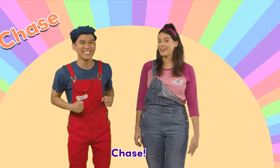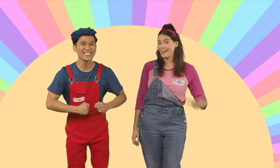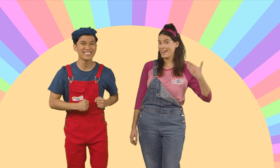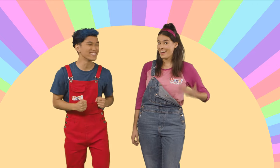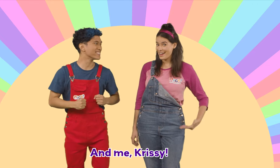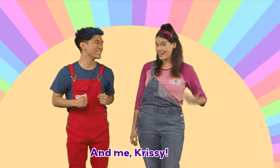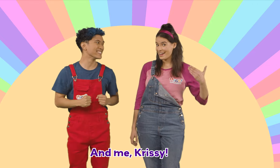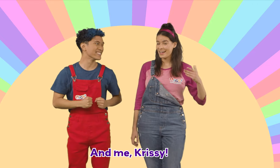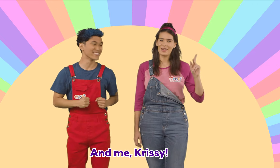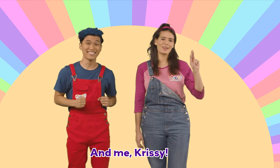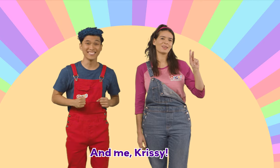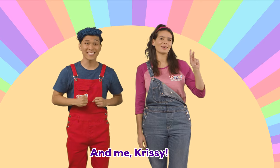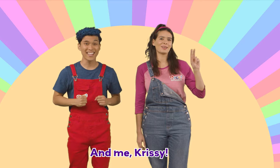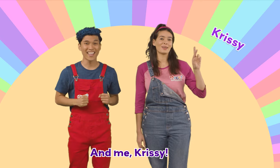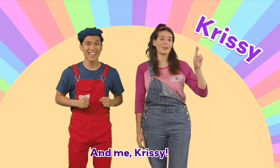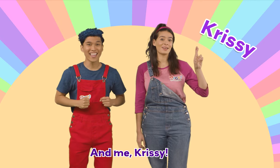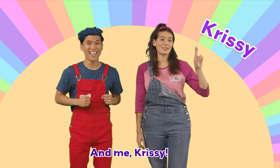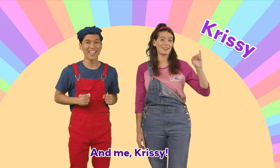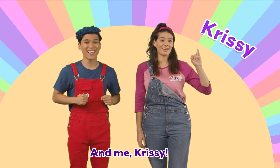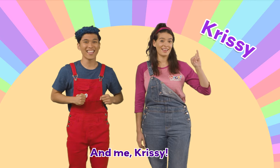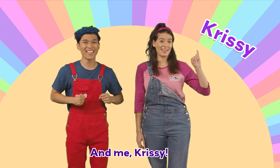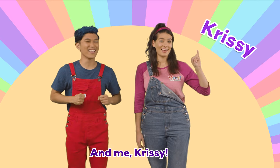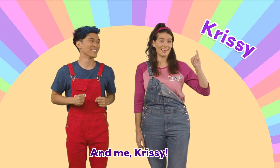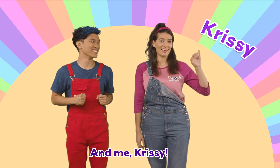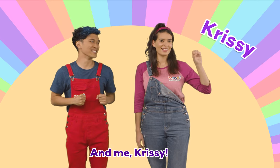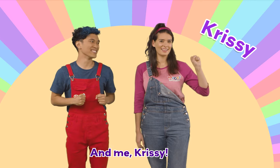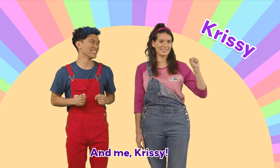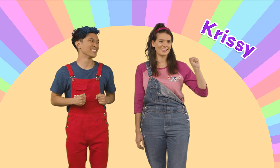Chase. And me, Chrissy.